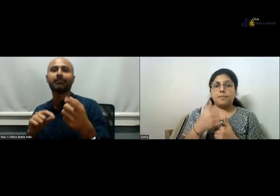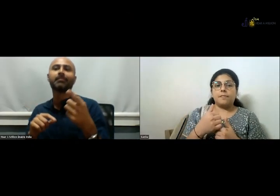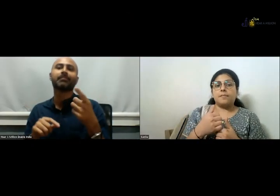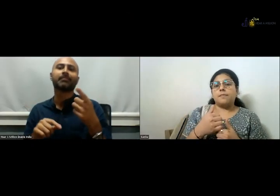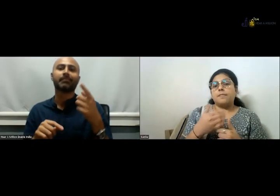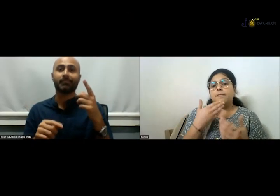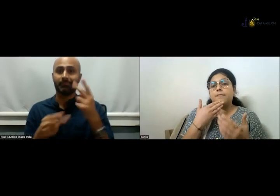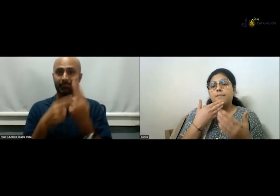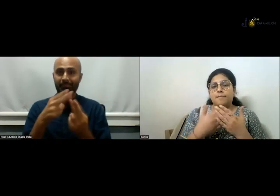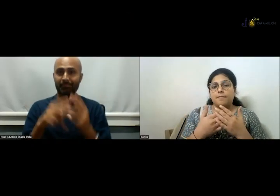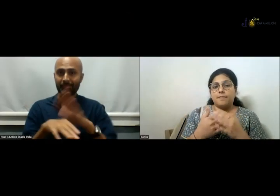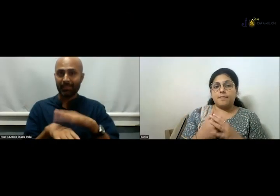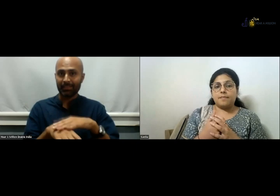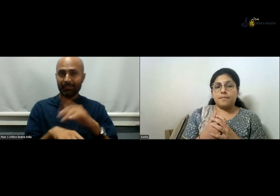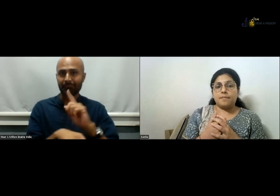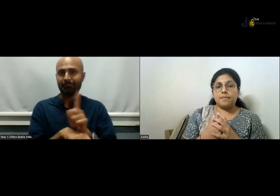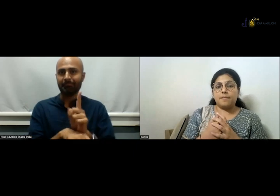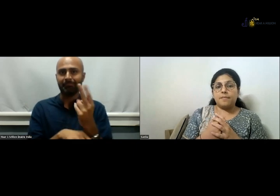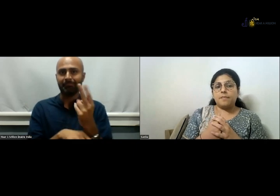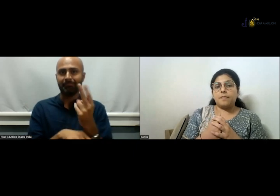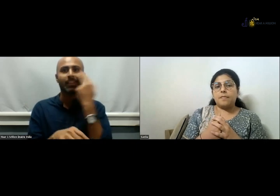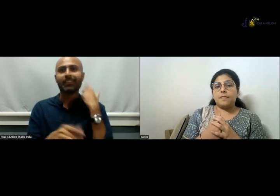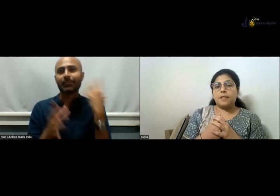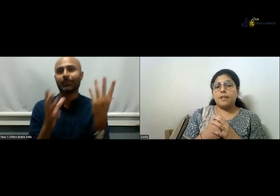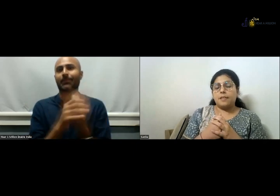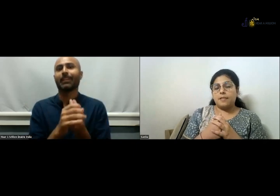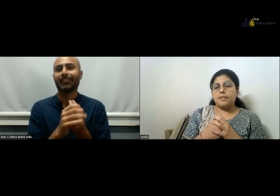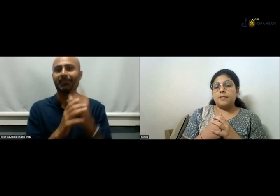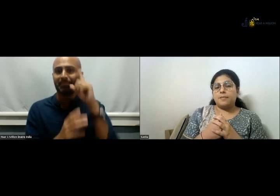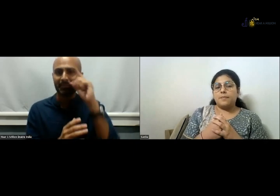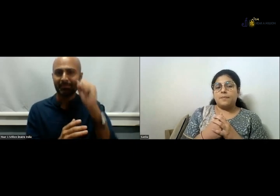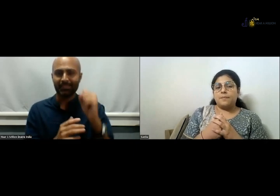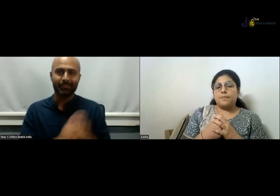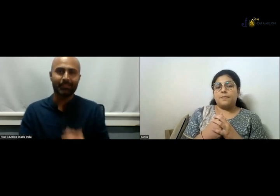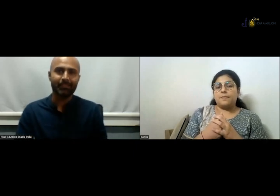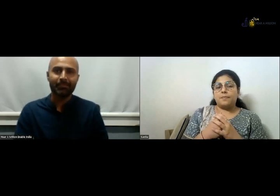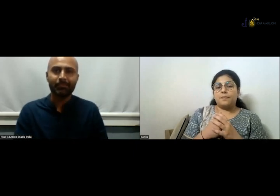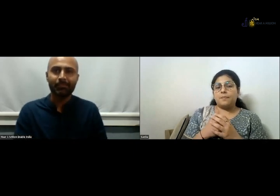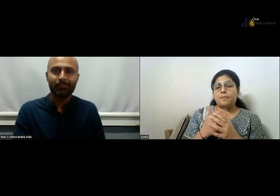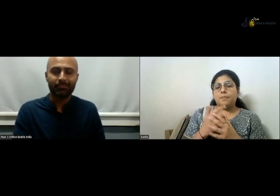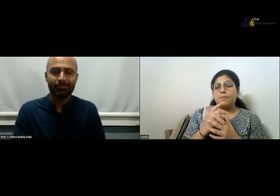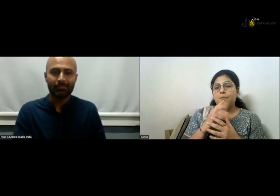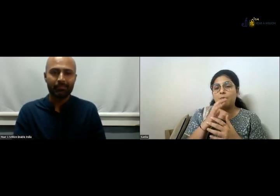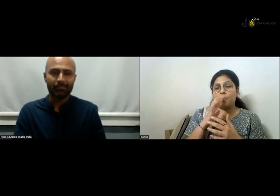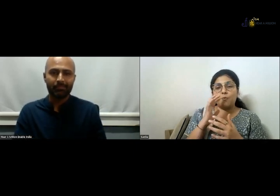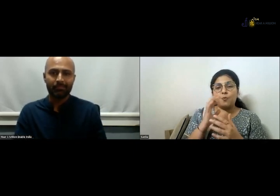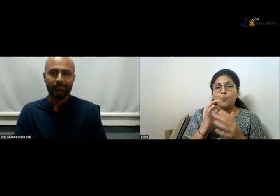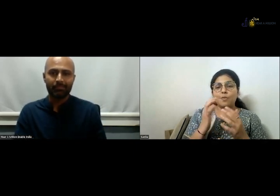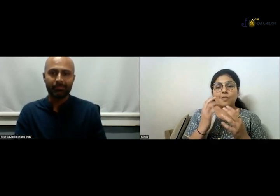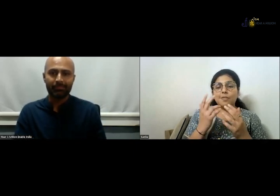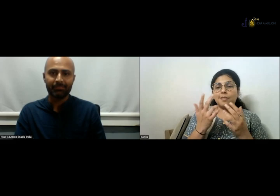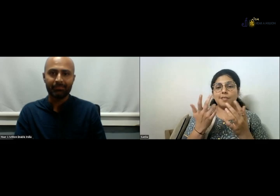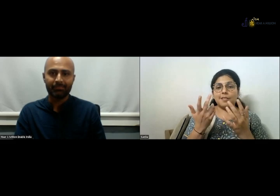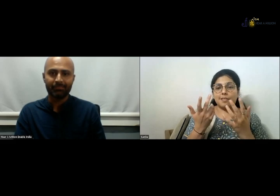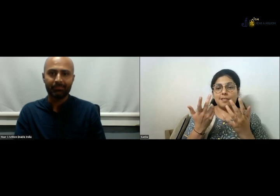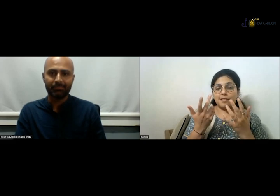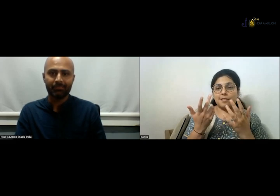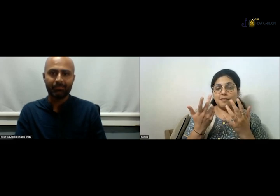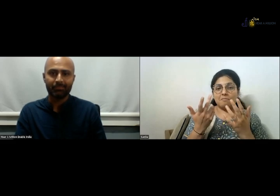Okay, Kanika is here. Kanika, so you have 2 minutes. You can share your experience with